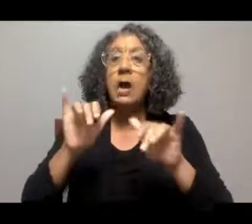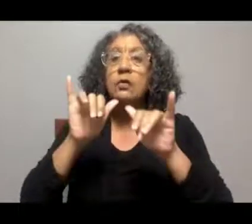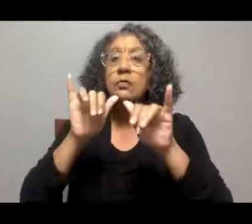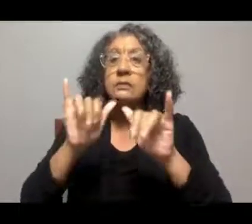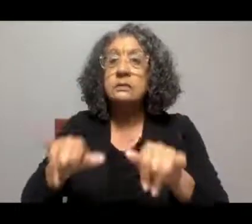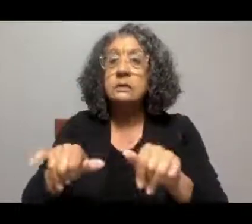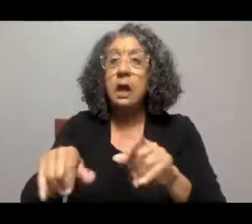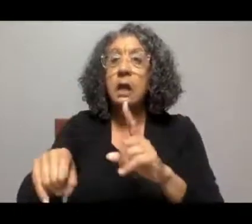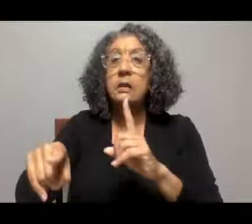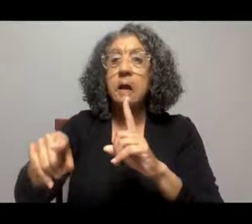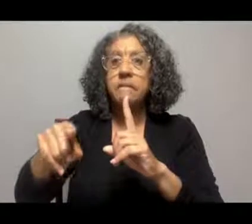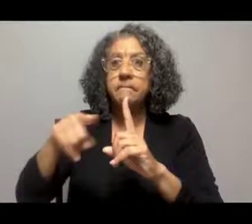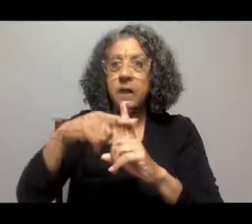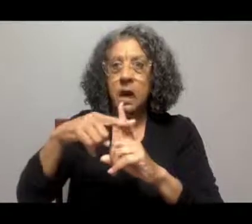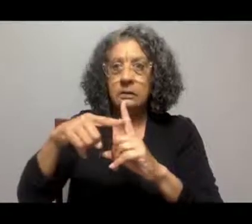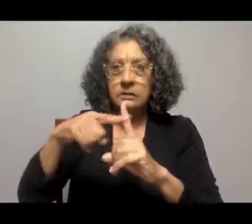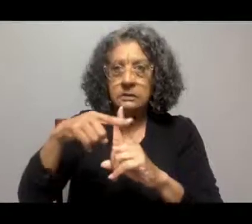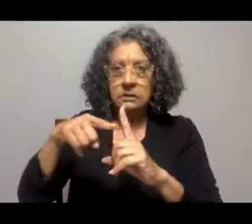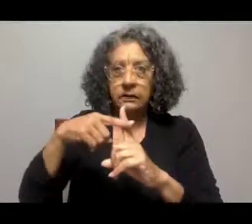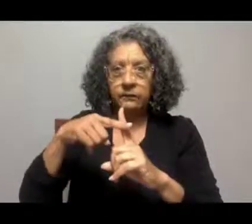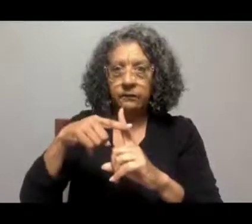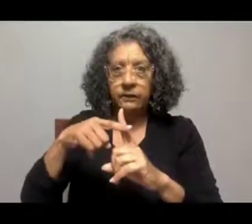Try to stay positive.